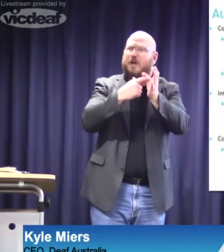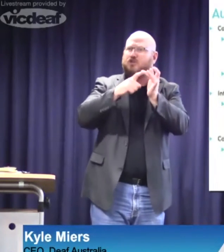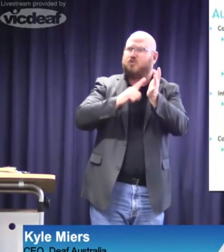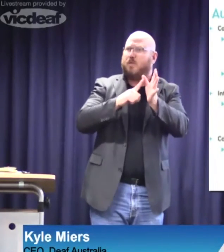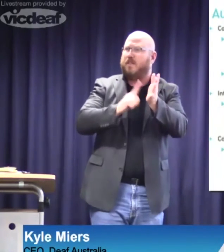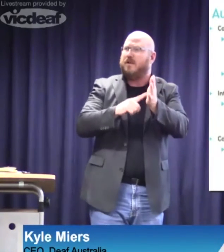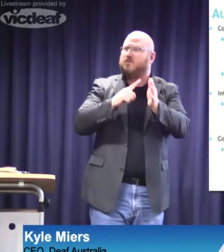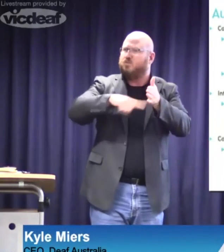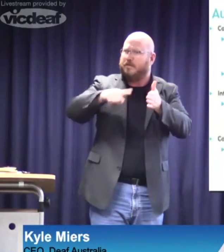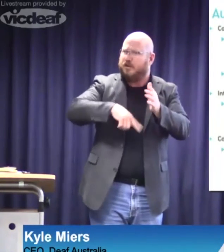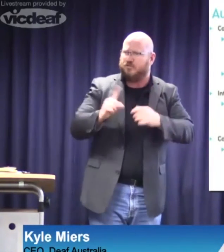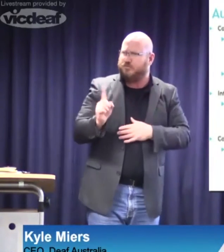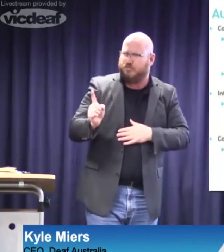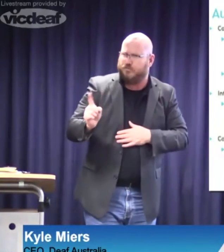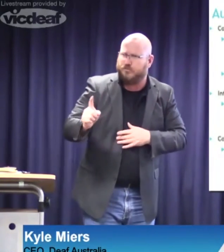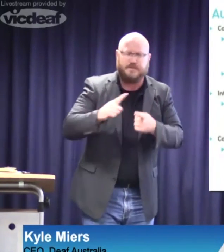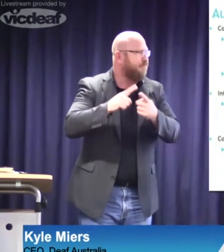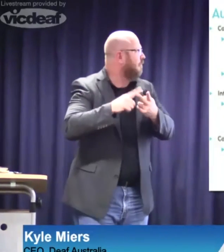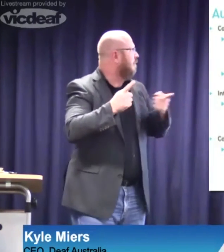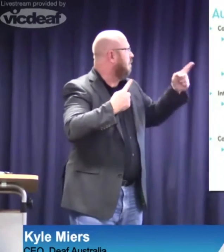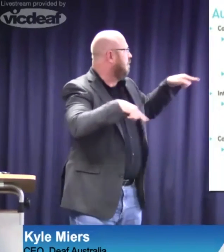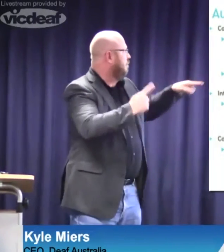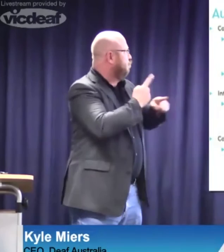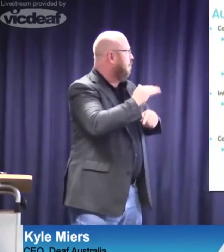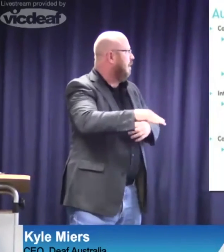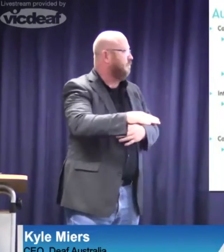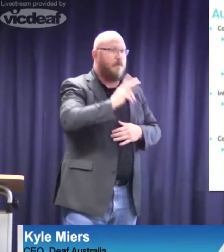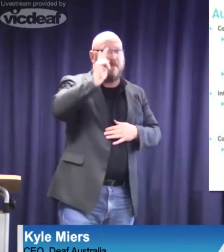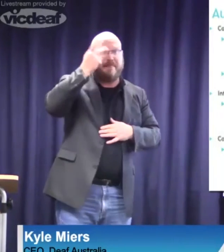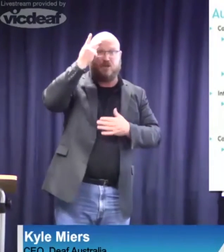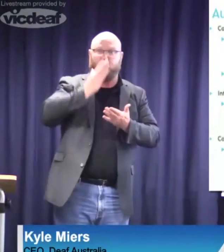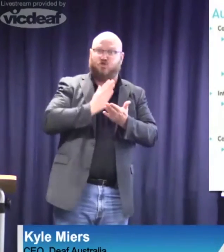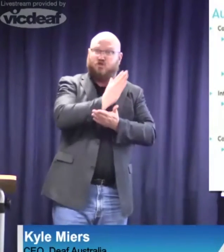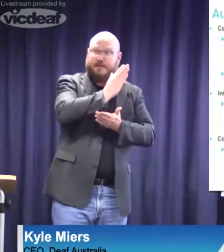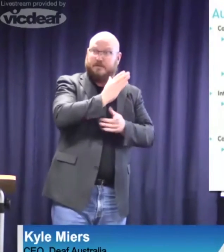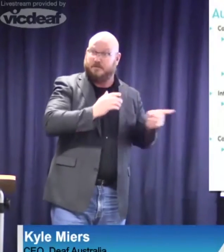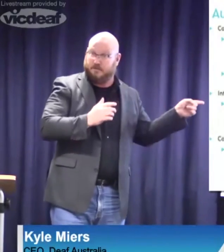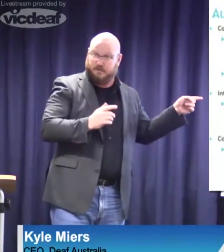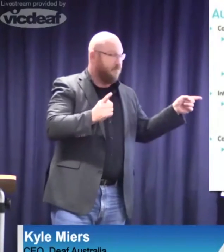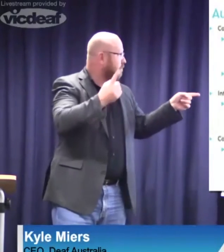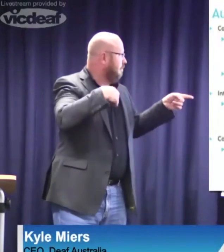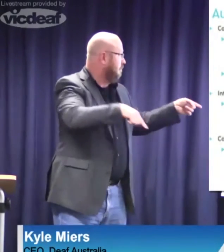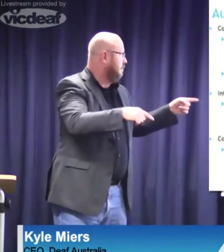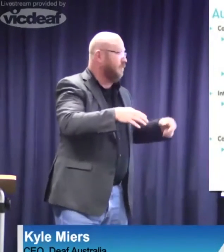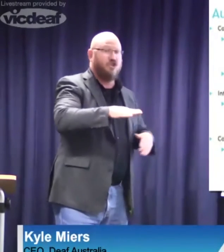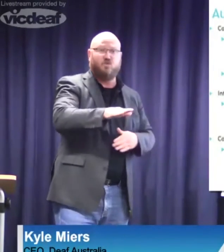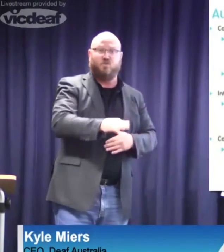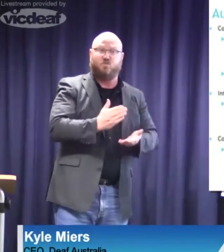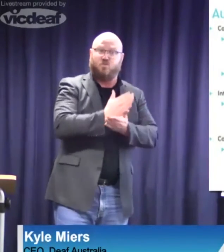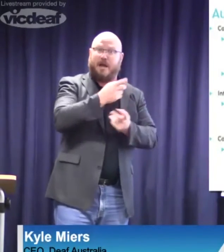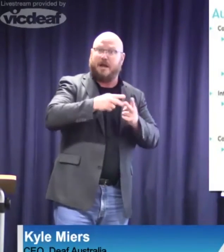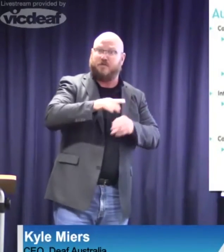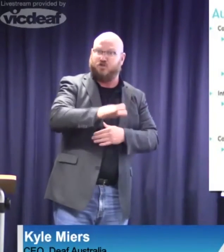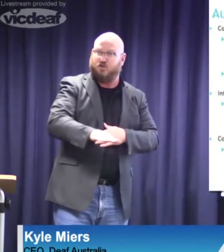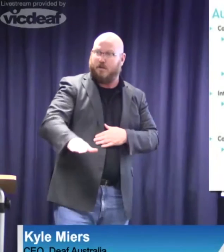Now, Article 5 talks about racial discrimination. And then we have political rights, secondly,